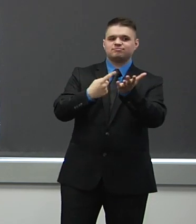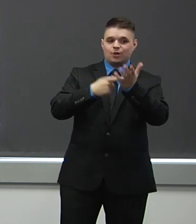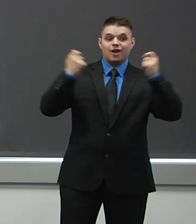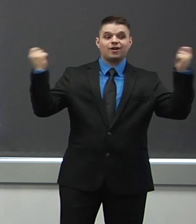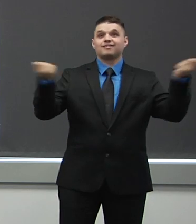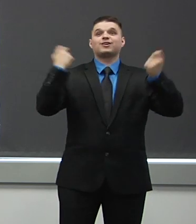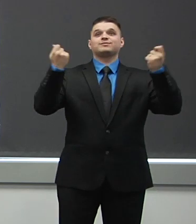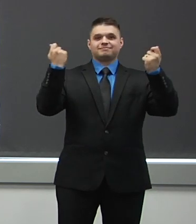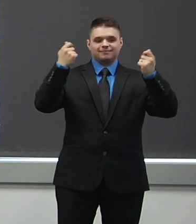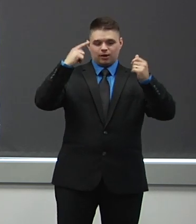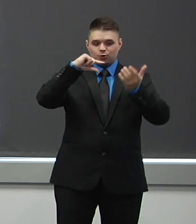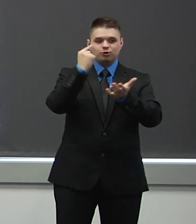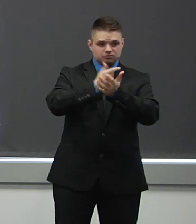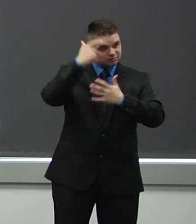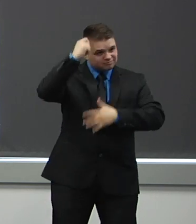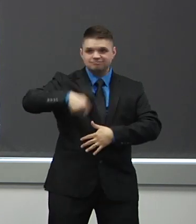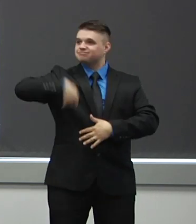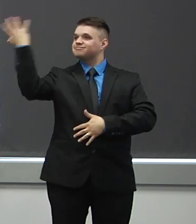ceremonies and commencement ceremonies?